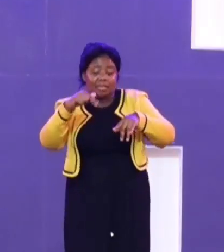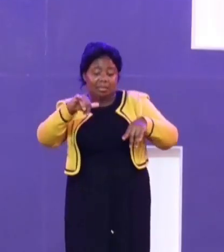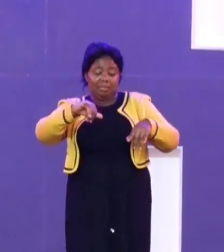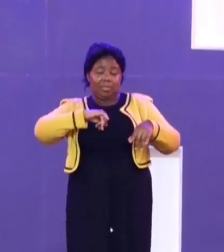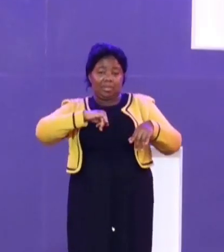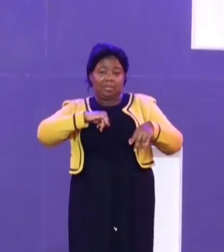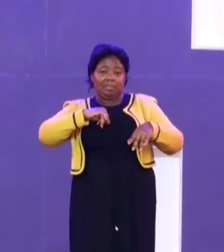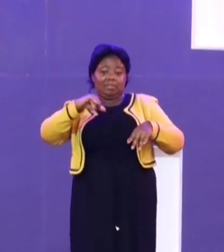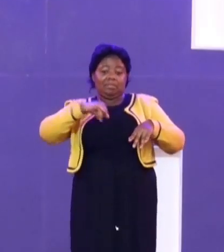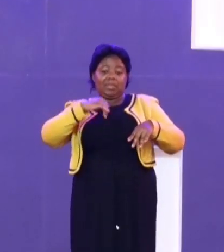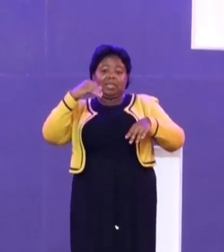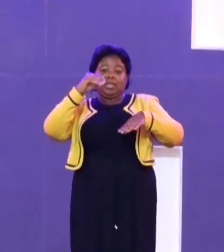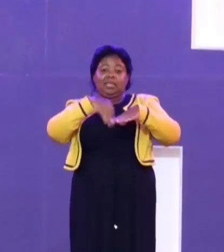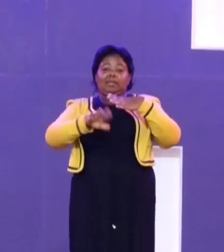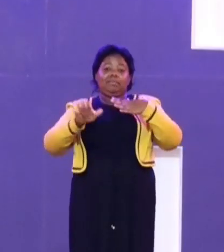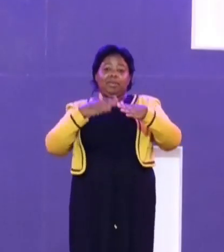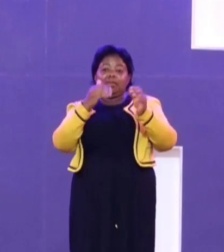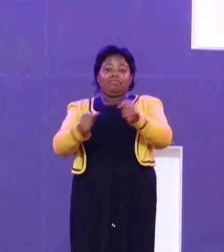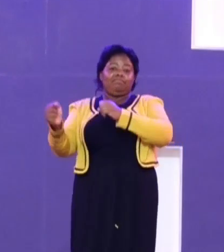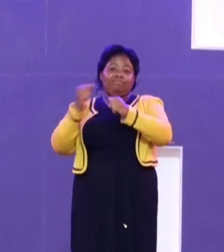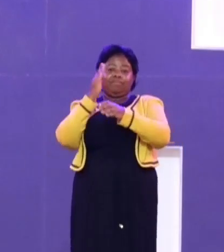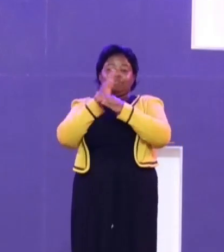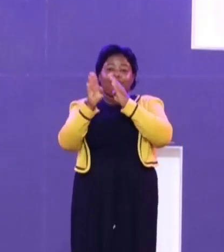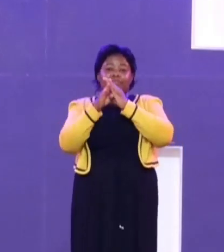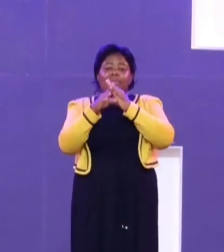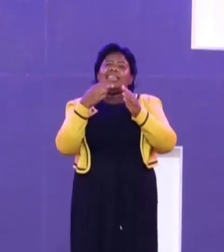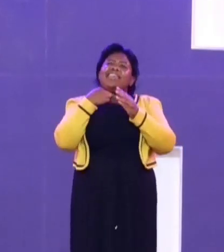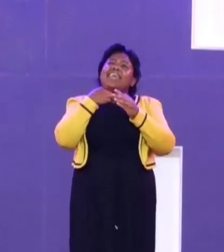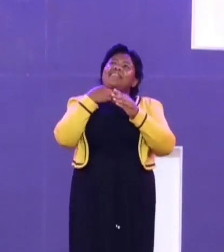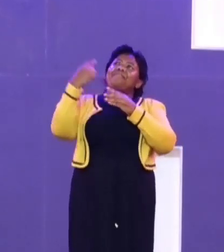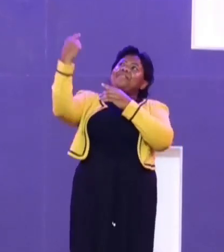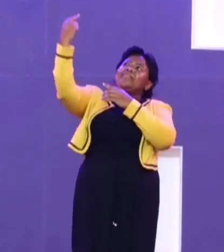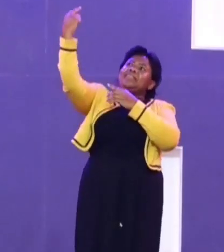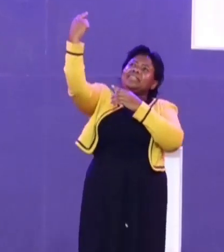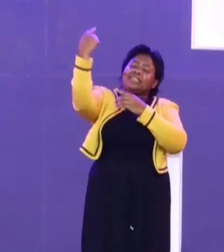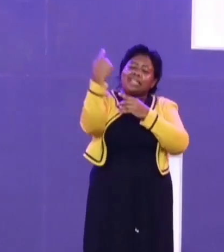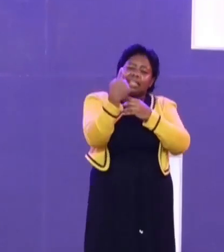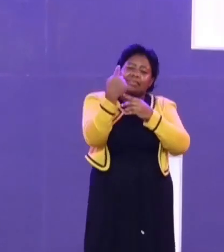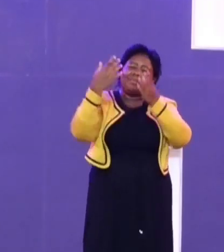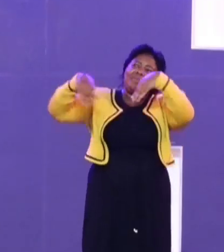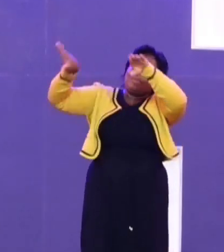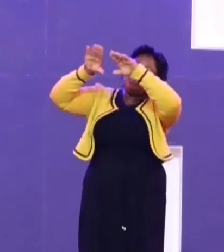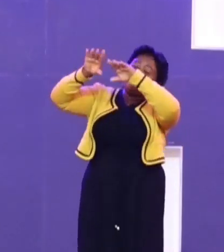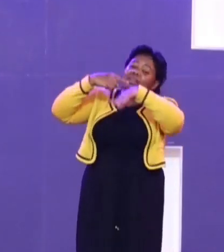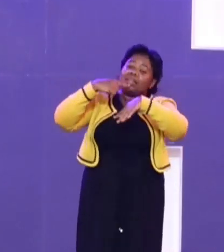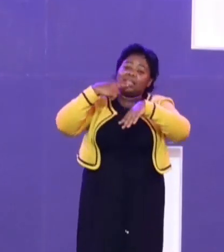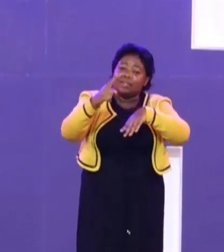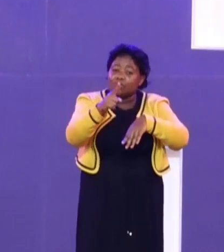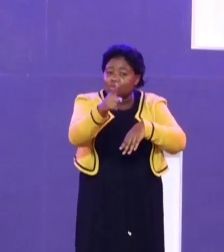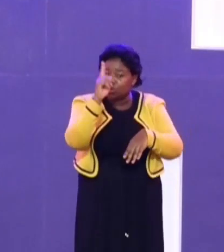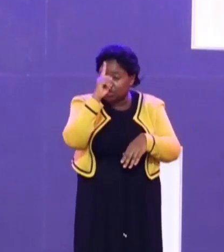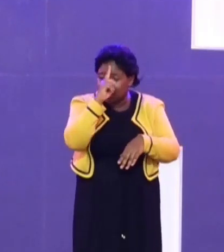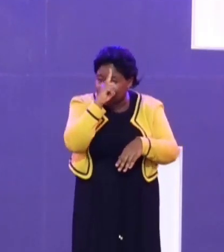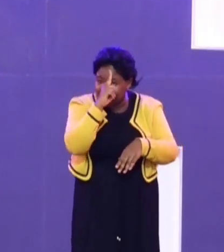nazimba nze mumanyi gange ne mukitiibwa kyange Edoboozi ne ligwanga liva mu ggulu nti gwe kabaka